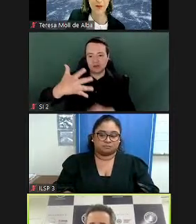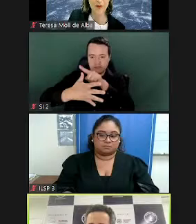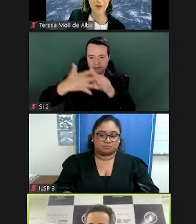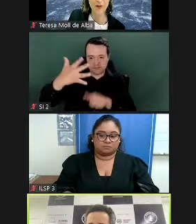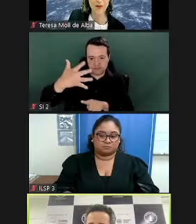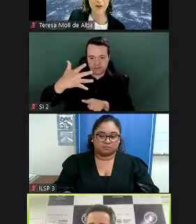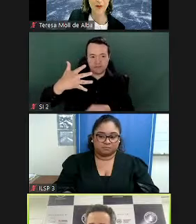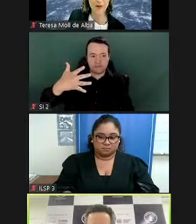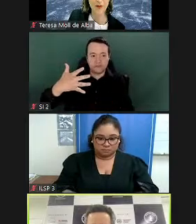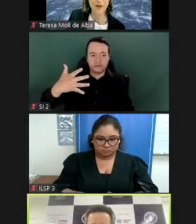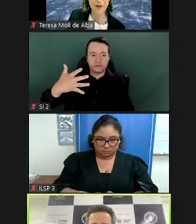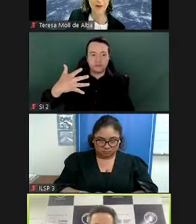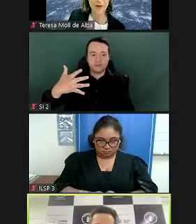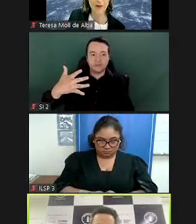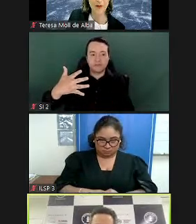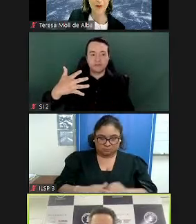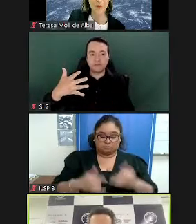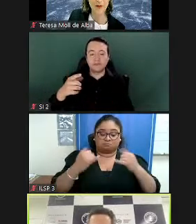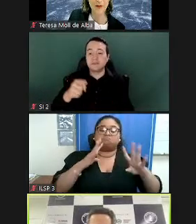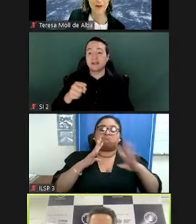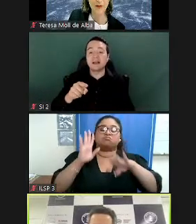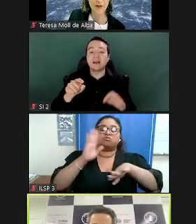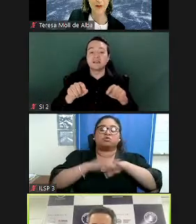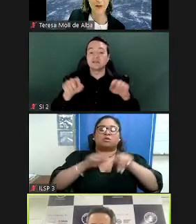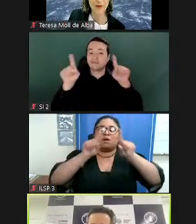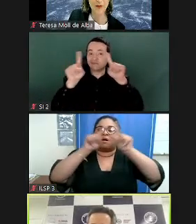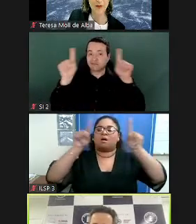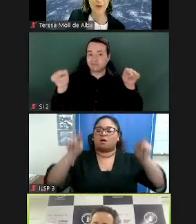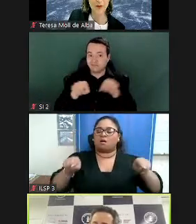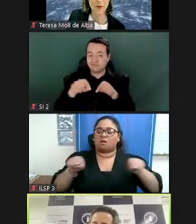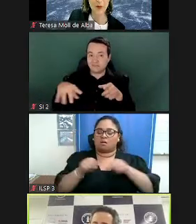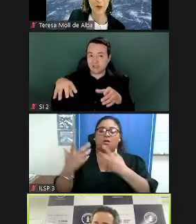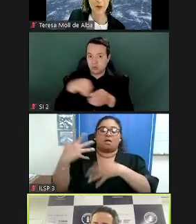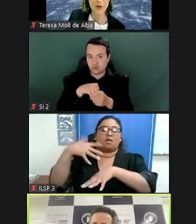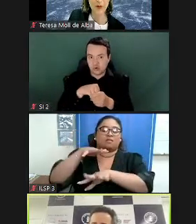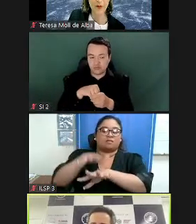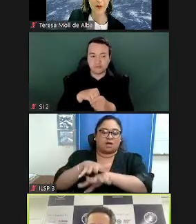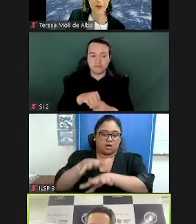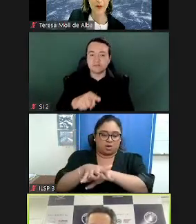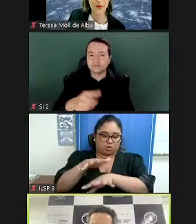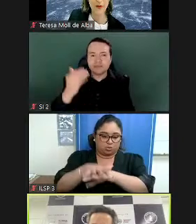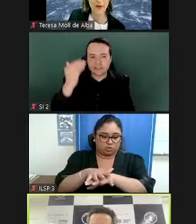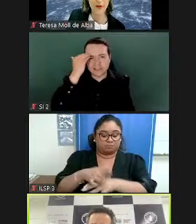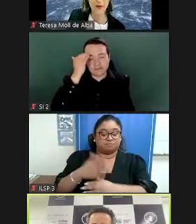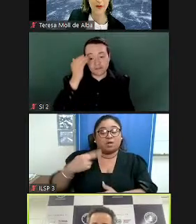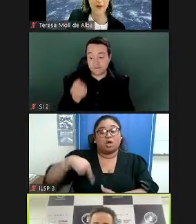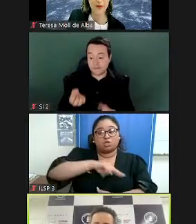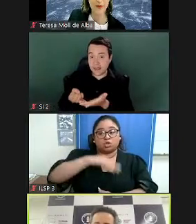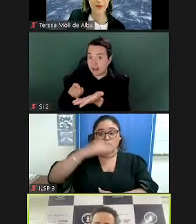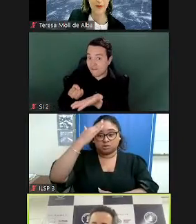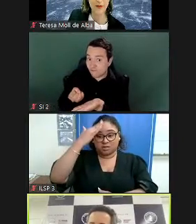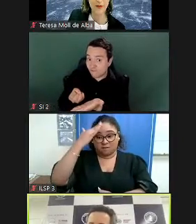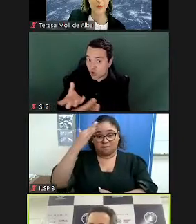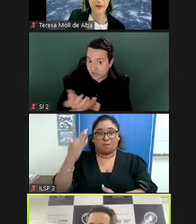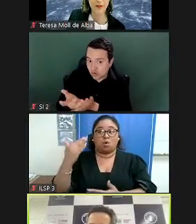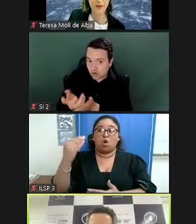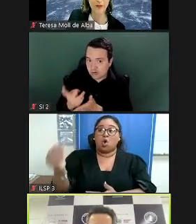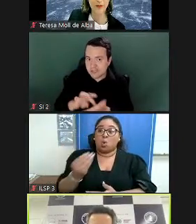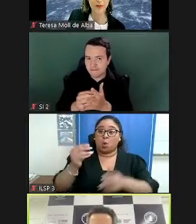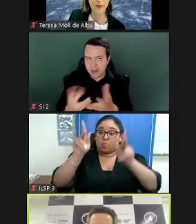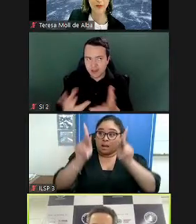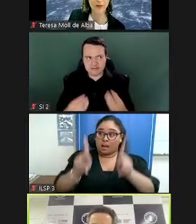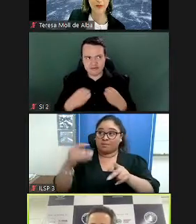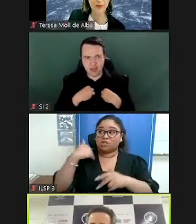main components first one is the board of we know that information is power and